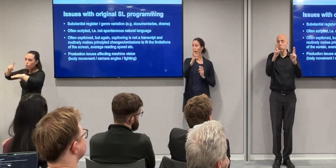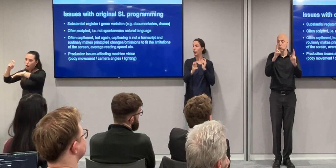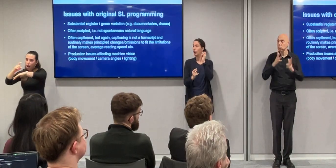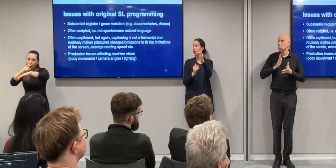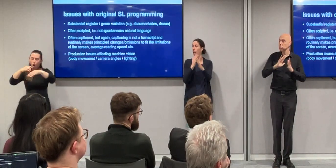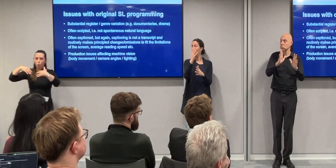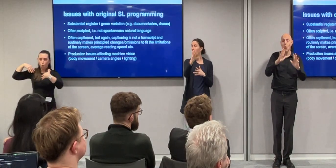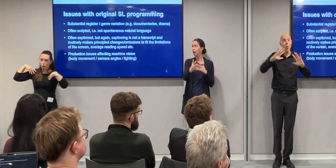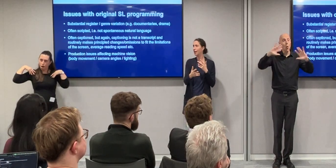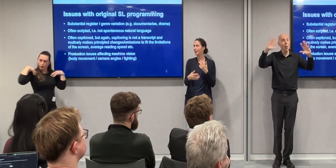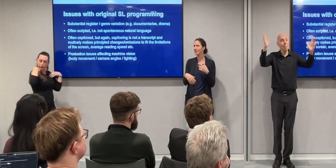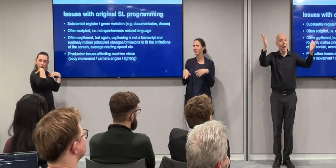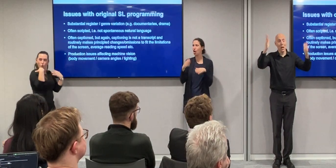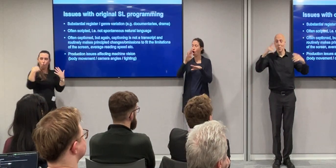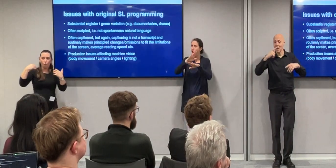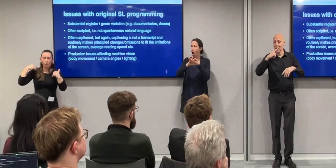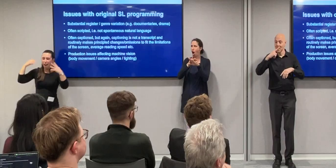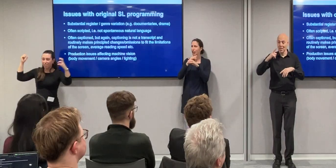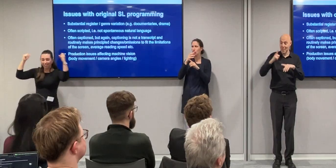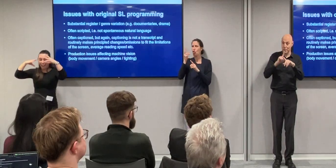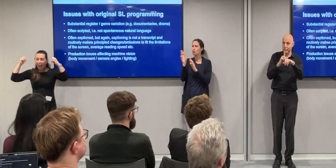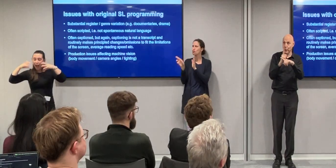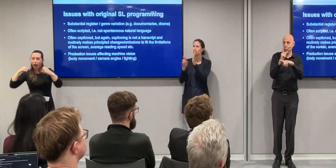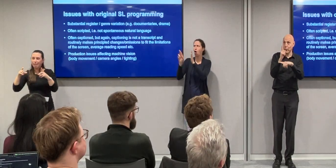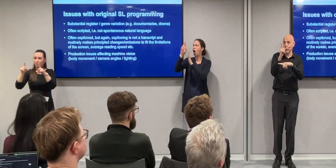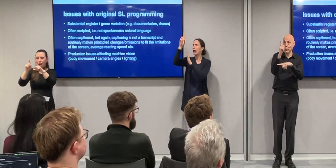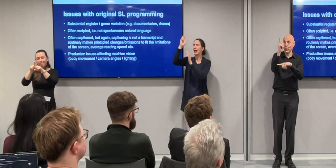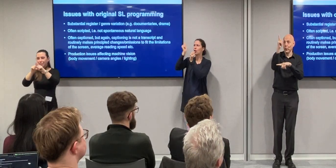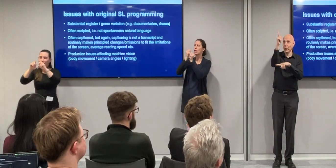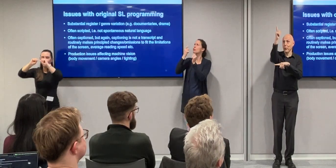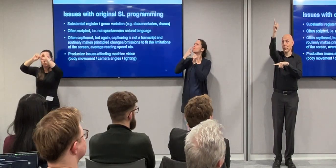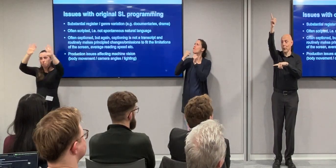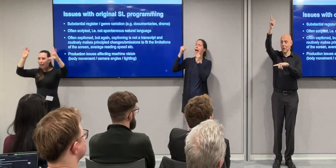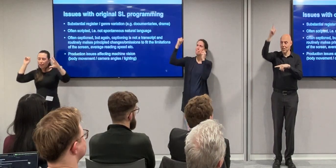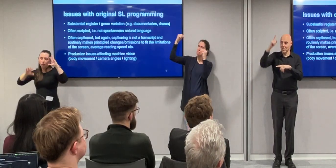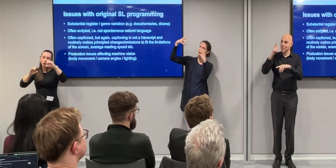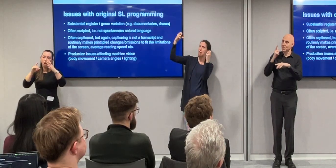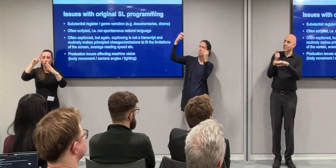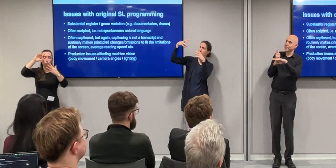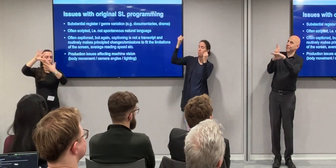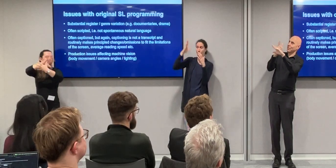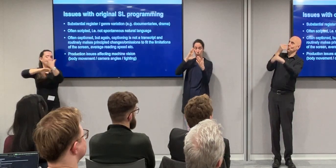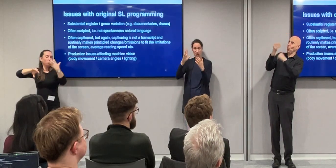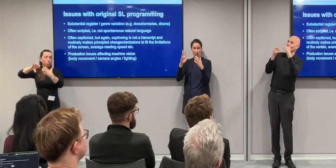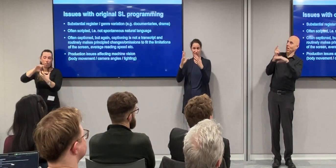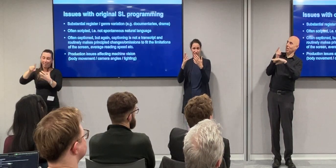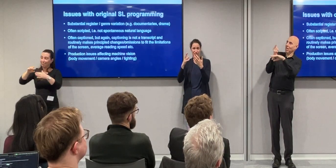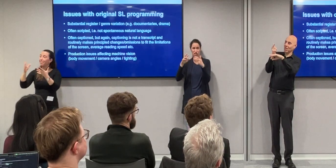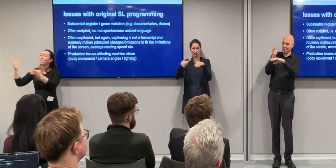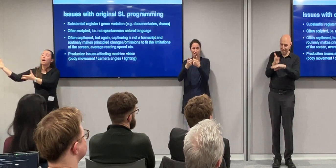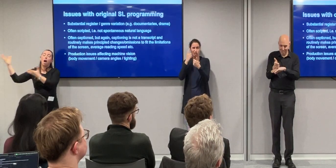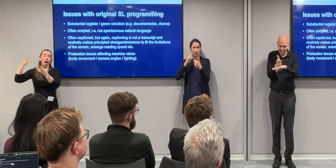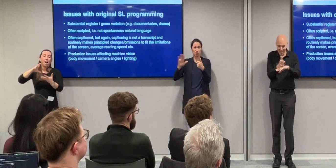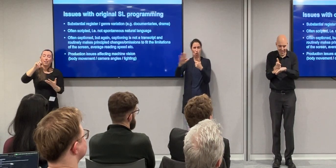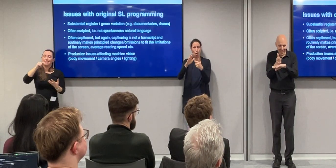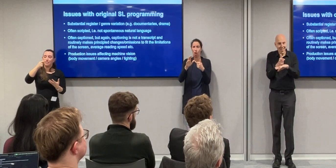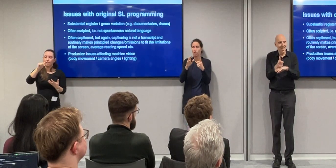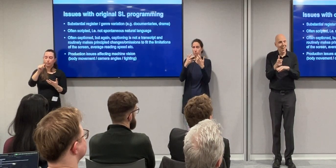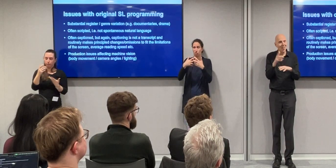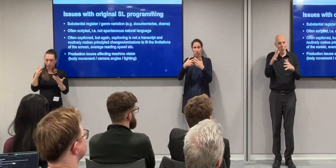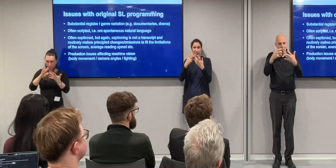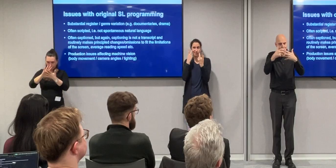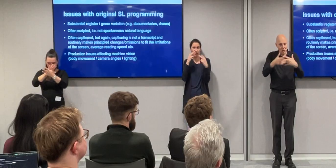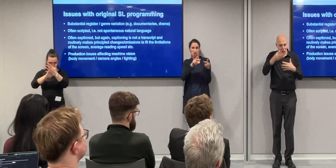alien spaceship with a red flashing light? You don't know whether that's going to pose issues for your machine vision application.